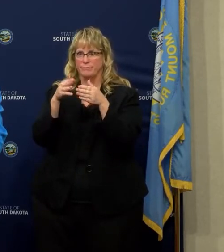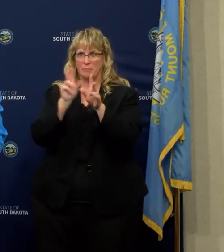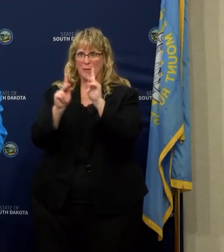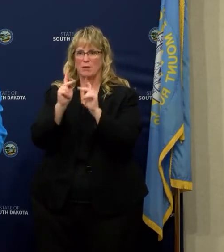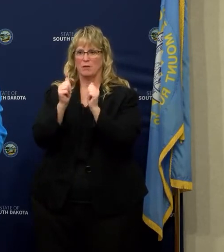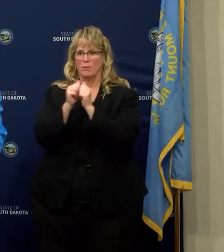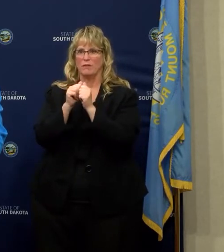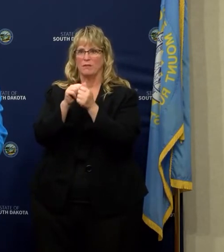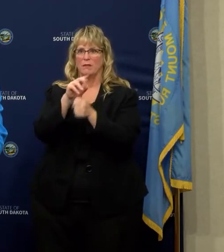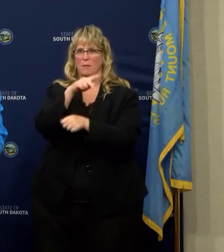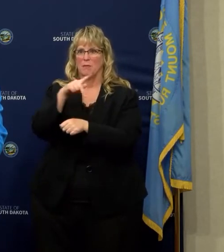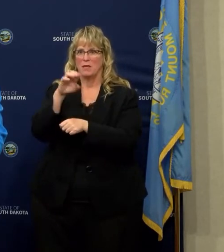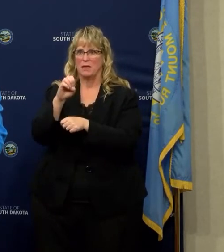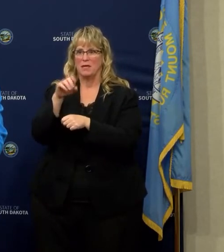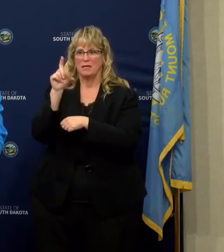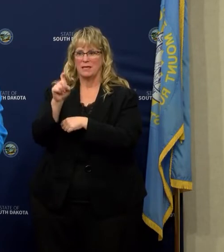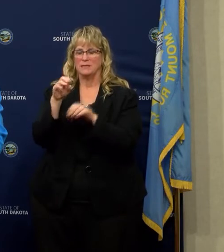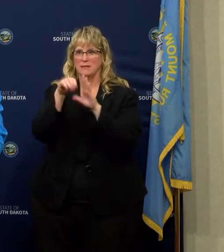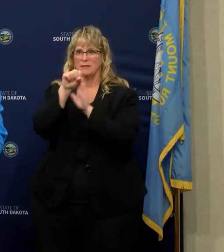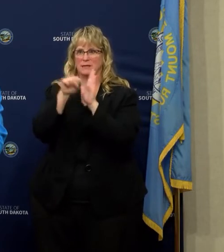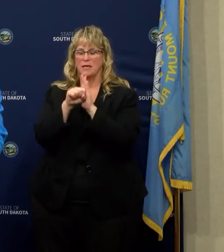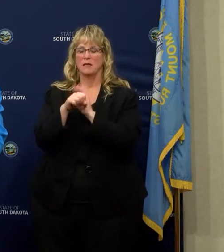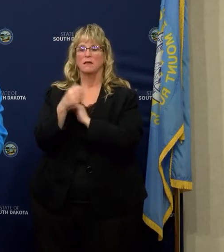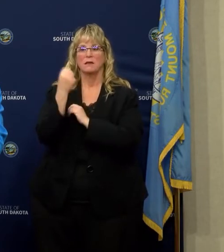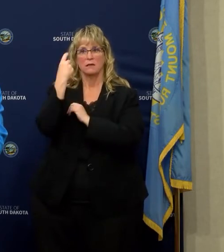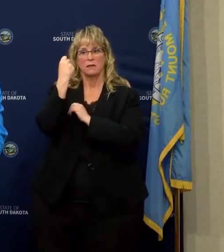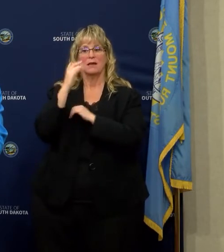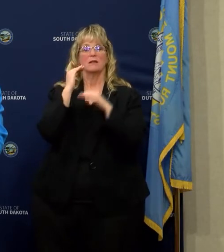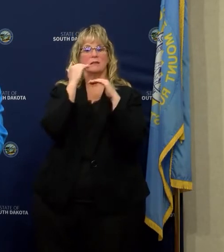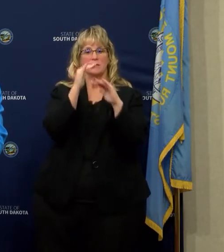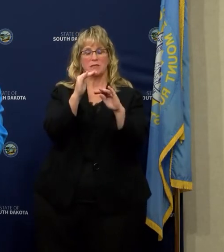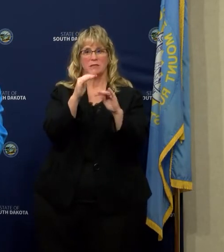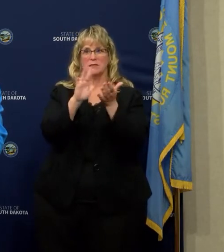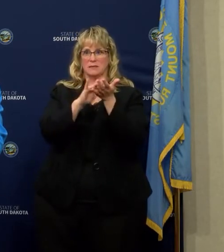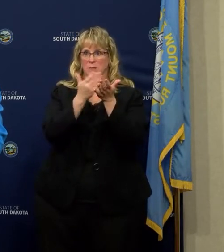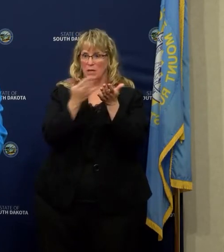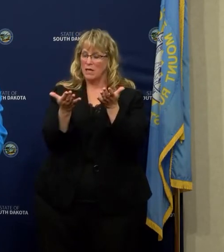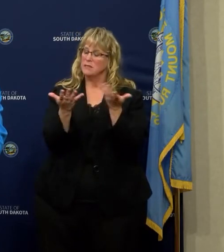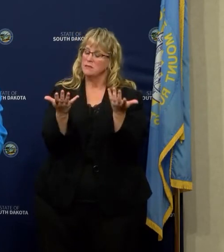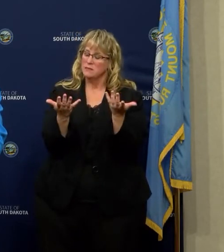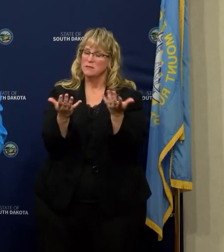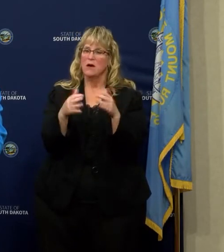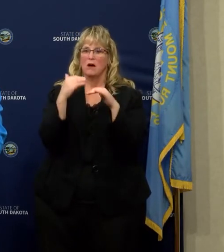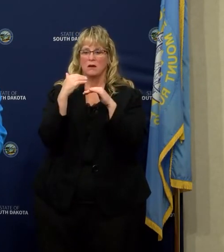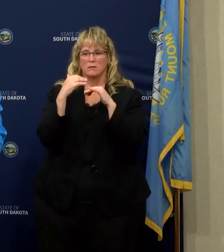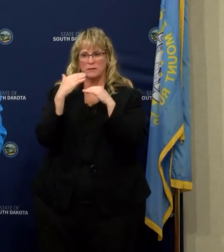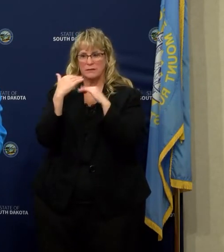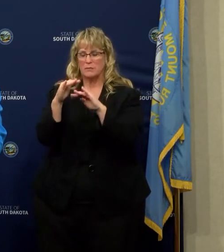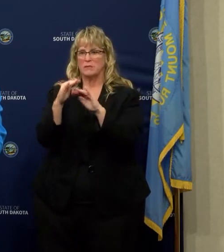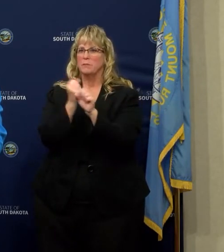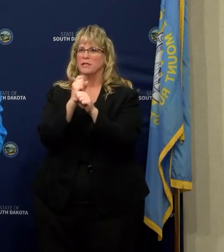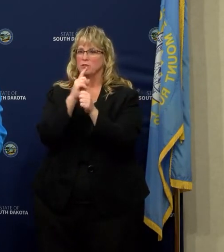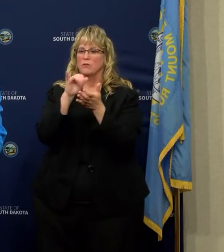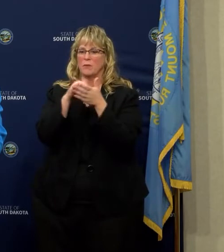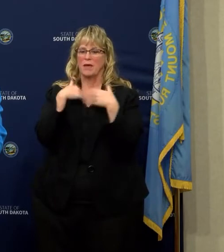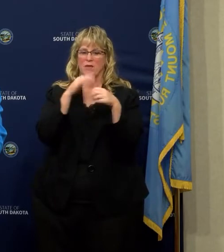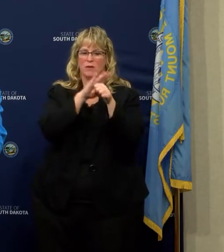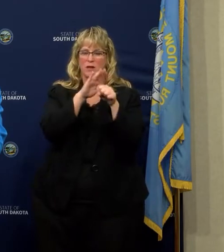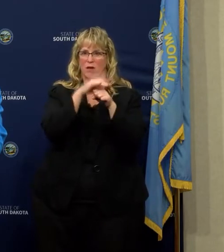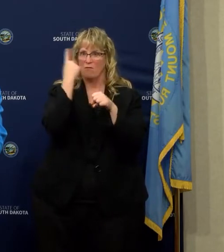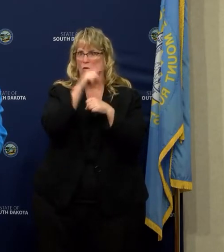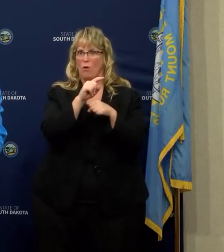their PPE needs. This will be limited as our supplies are still limited, and we have to make sure that we'll have enough